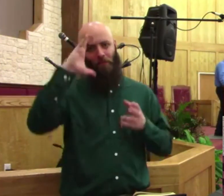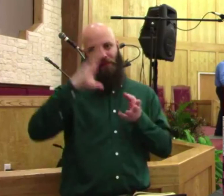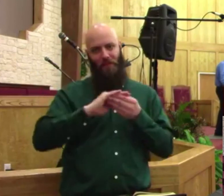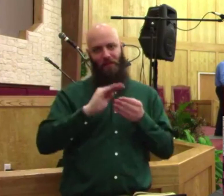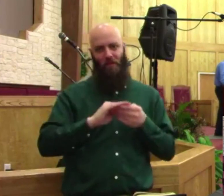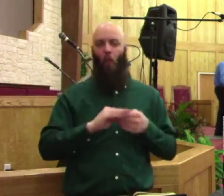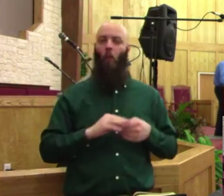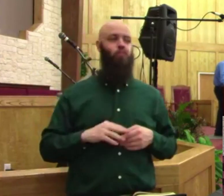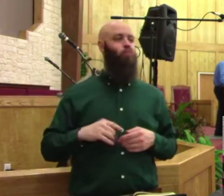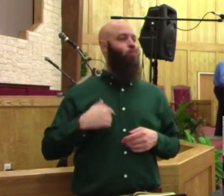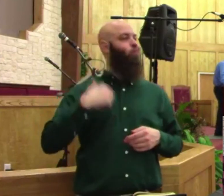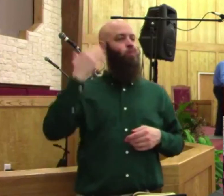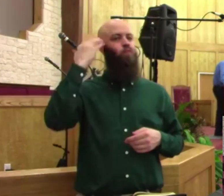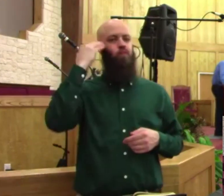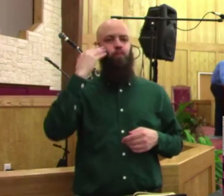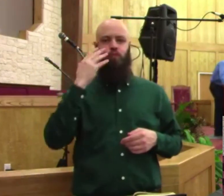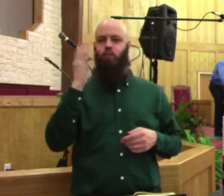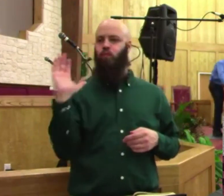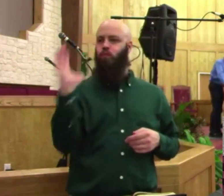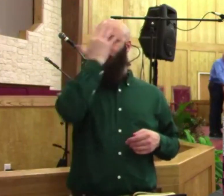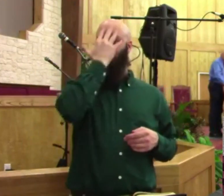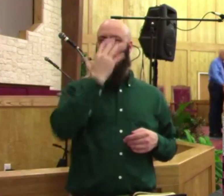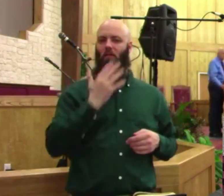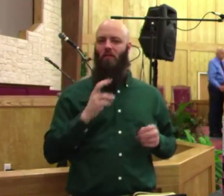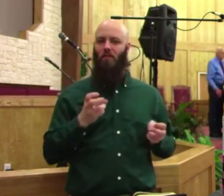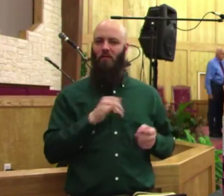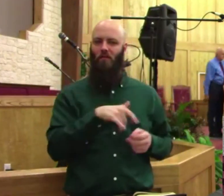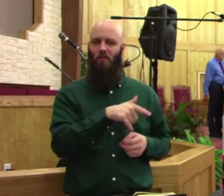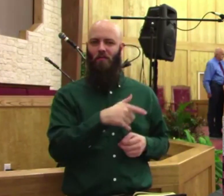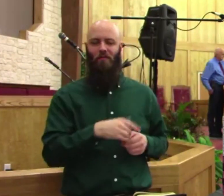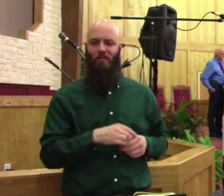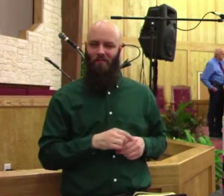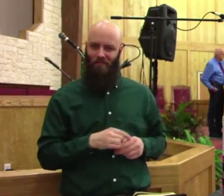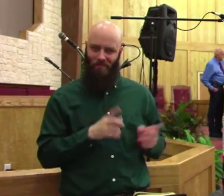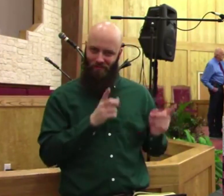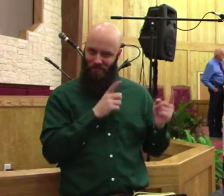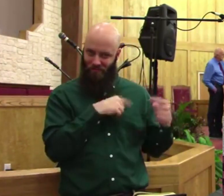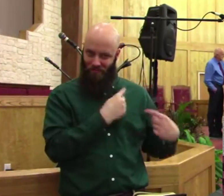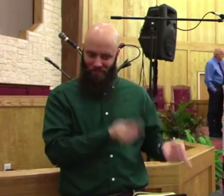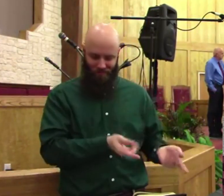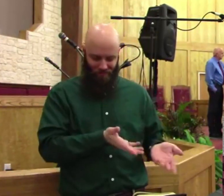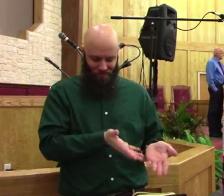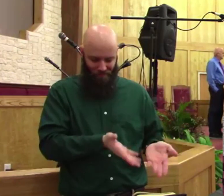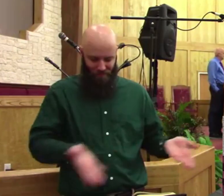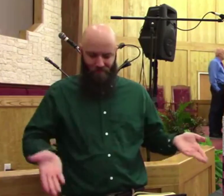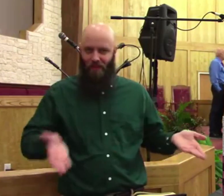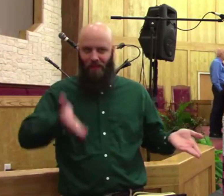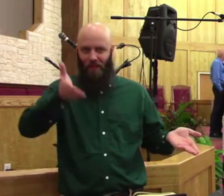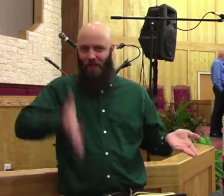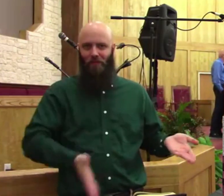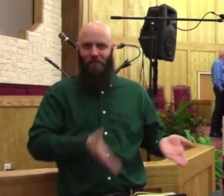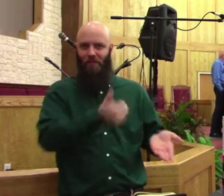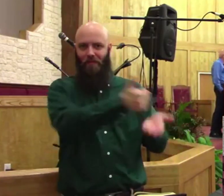men. Not once on record have they helped the king.